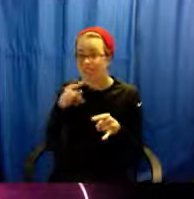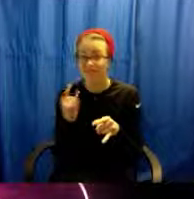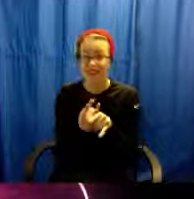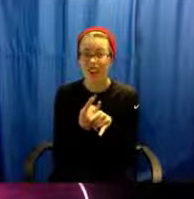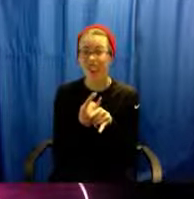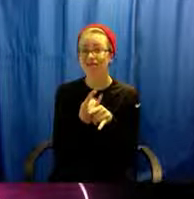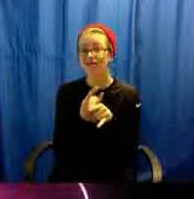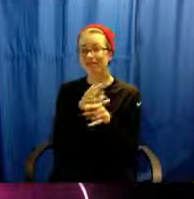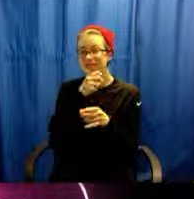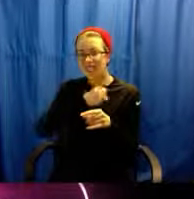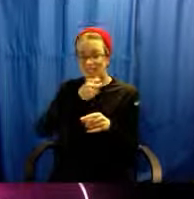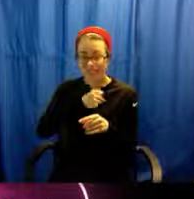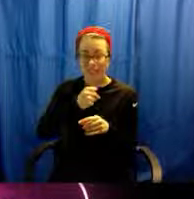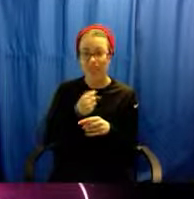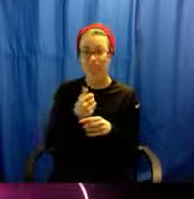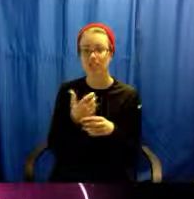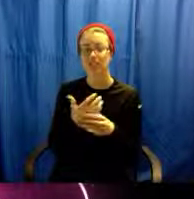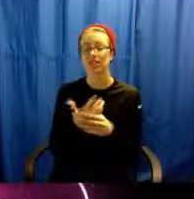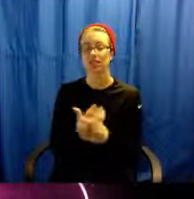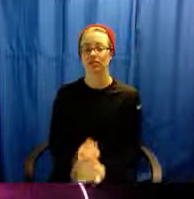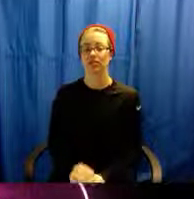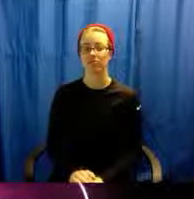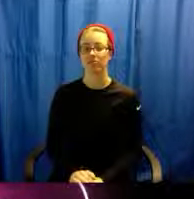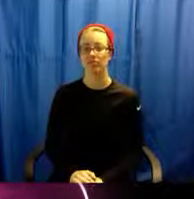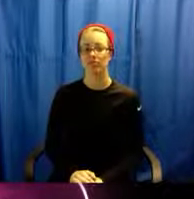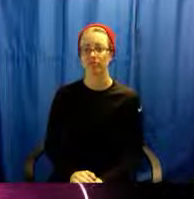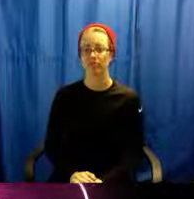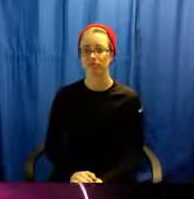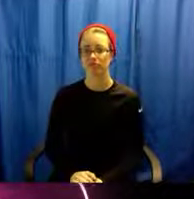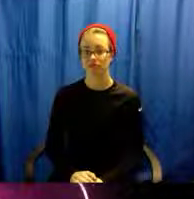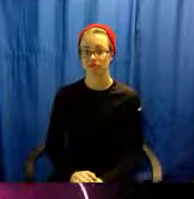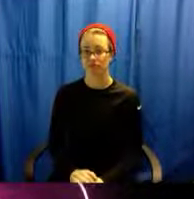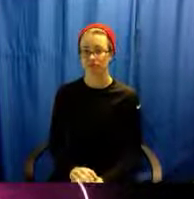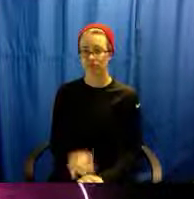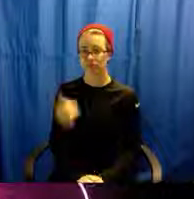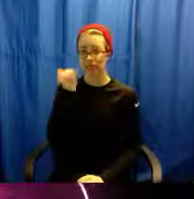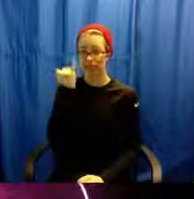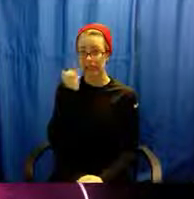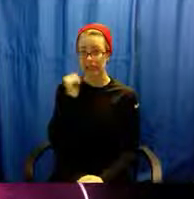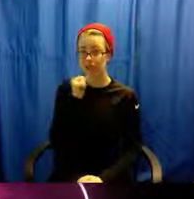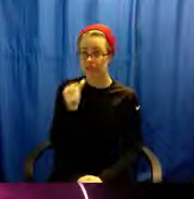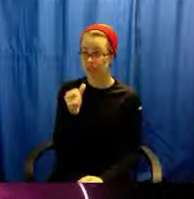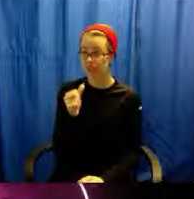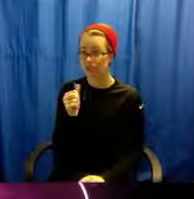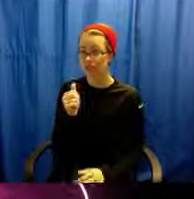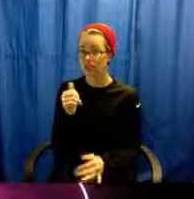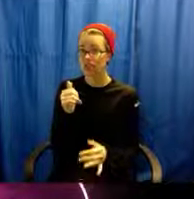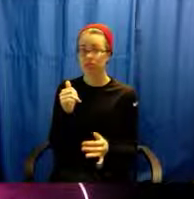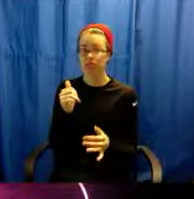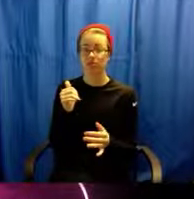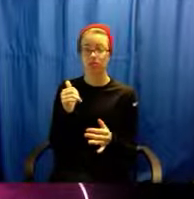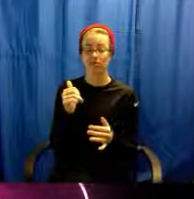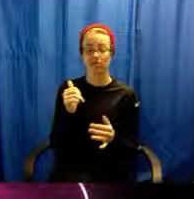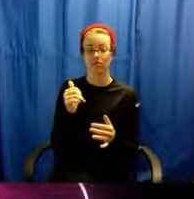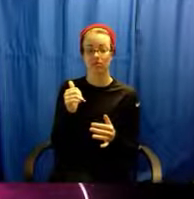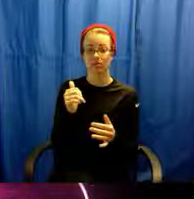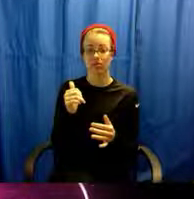not treated for a long time, may also lead to other health problems, and it may lead to the death of the